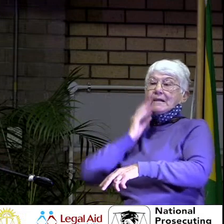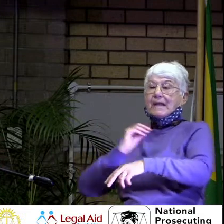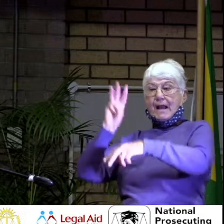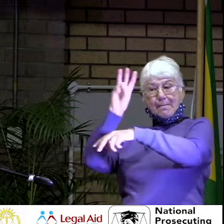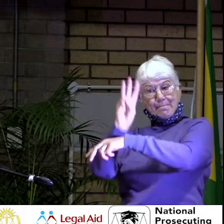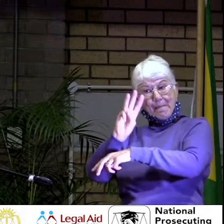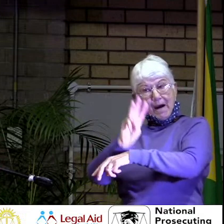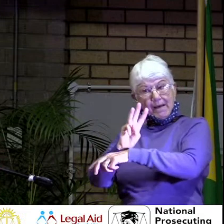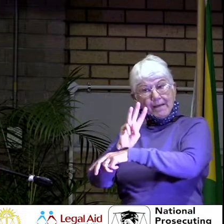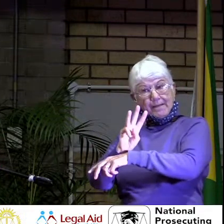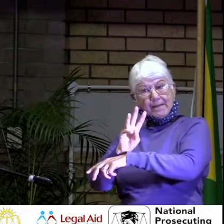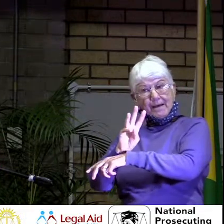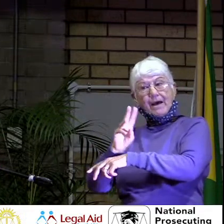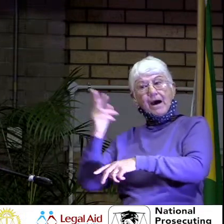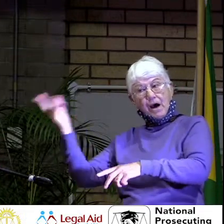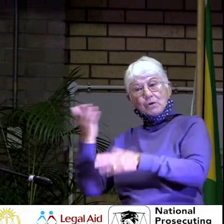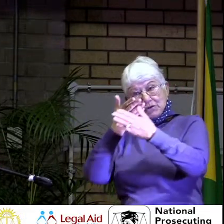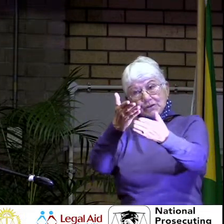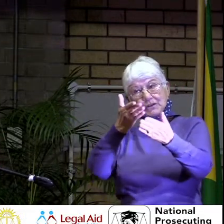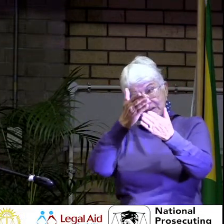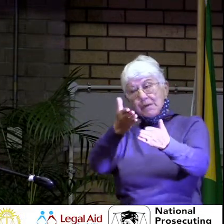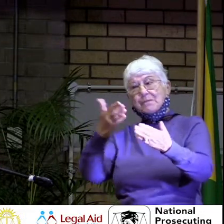treated.